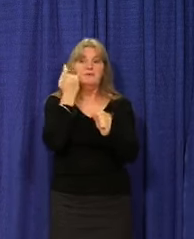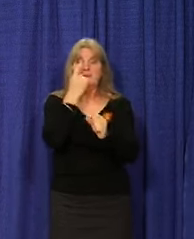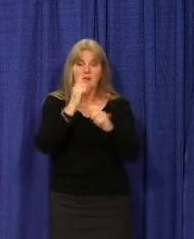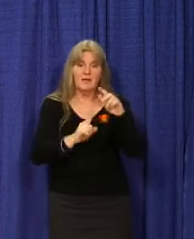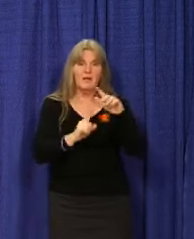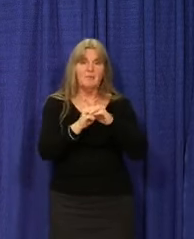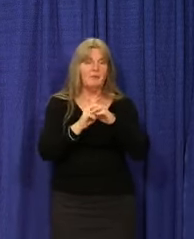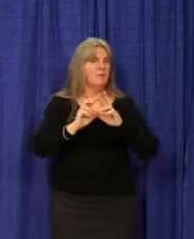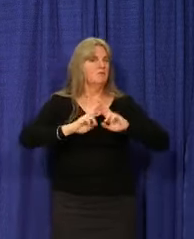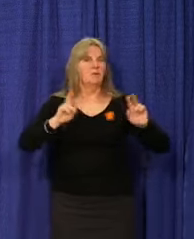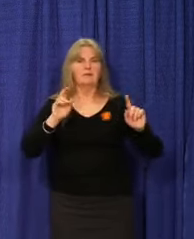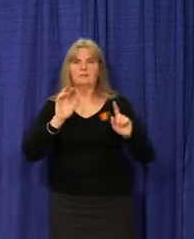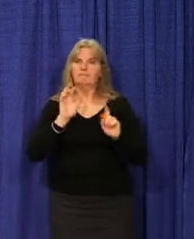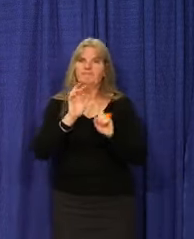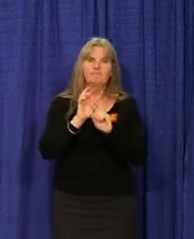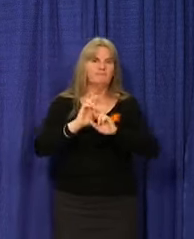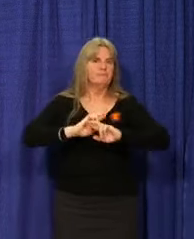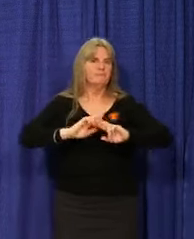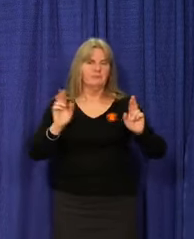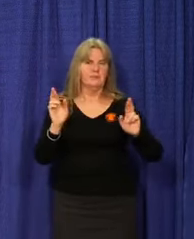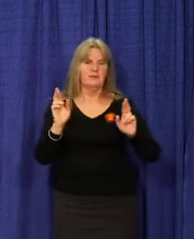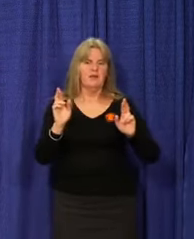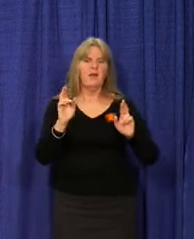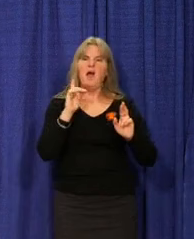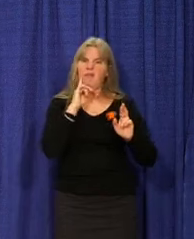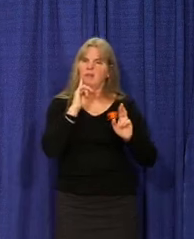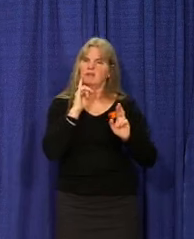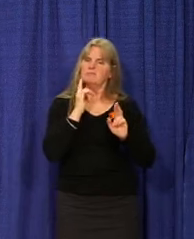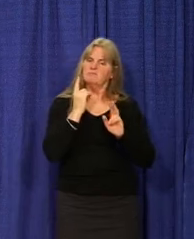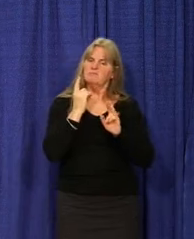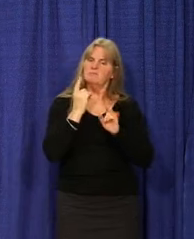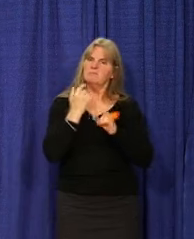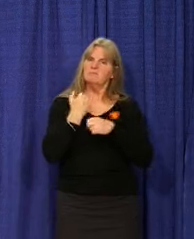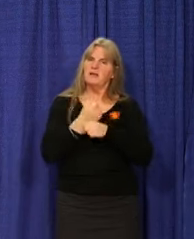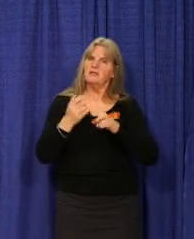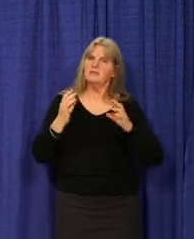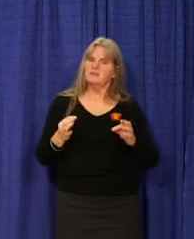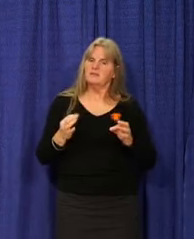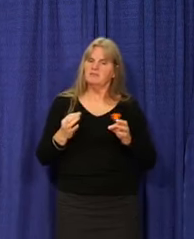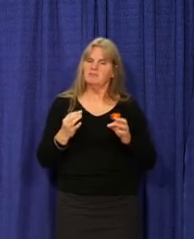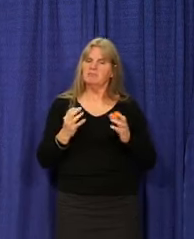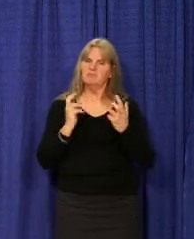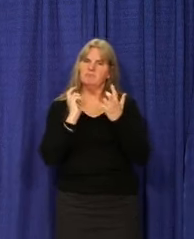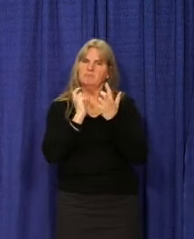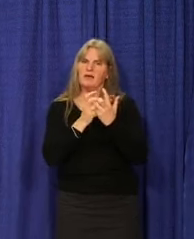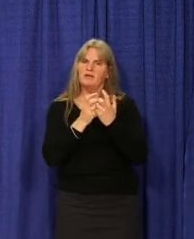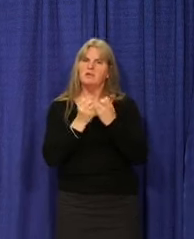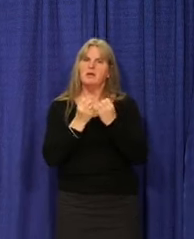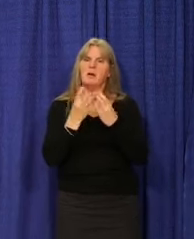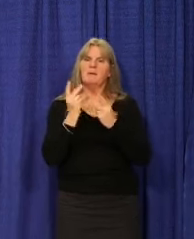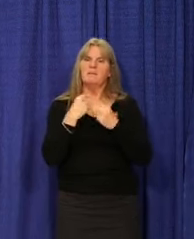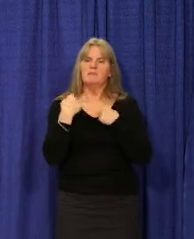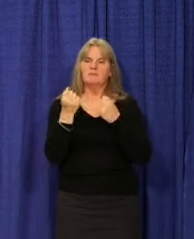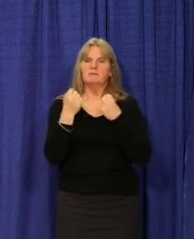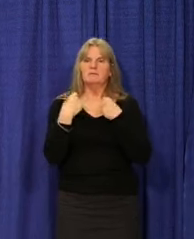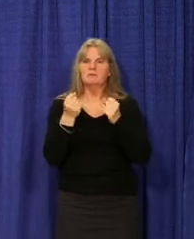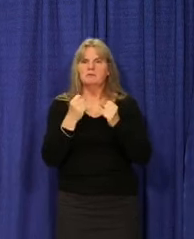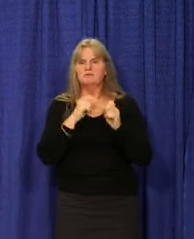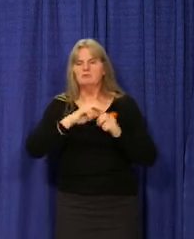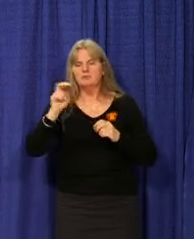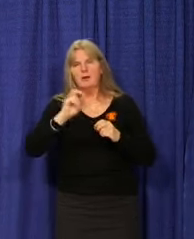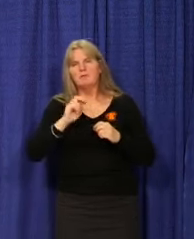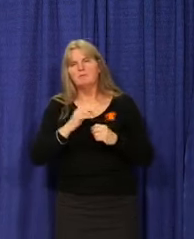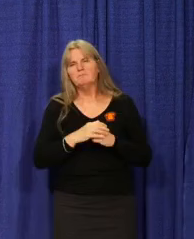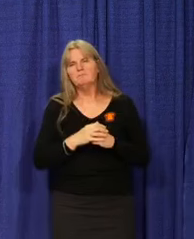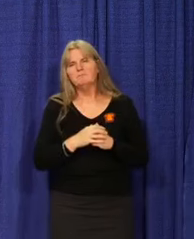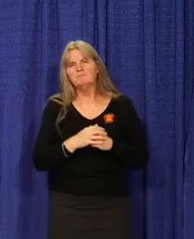that this is the right level for the travel that we are facing. Thank you. We'll move